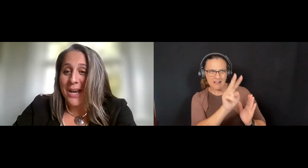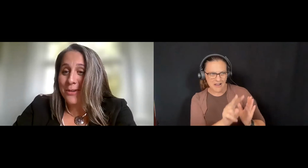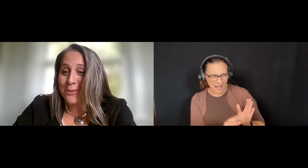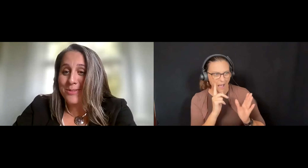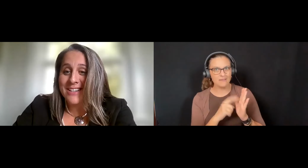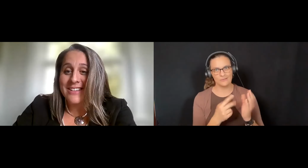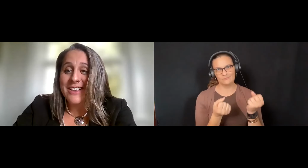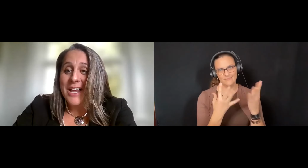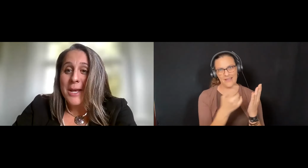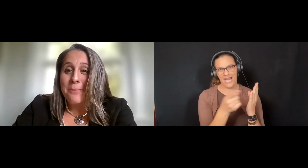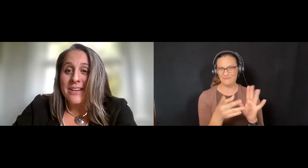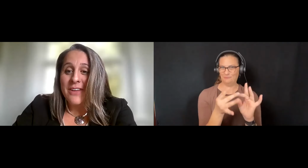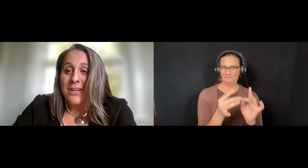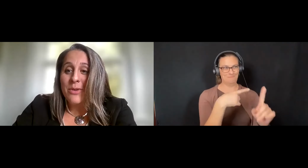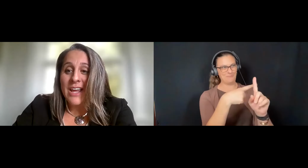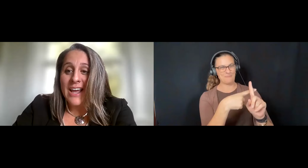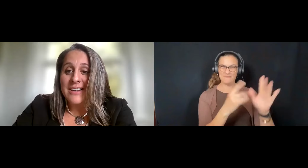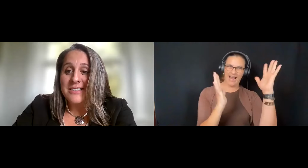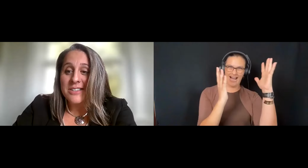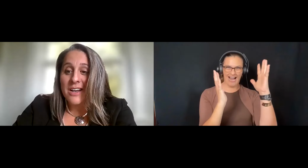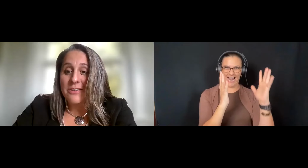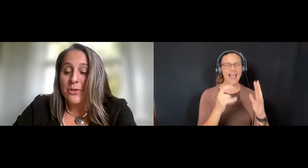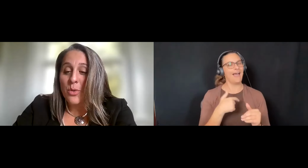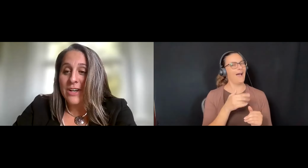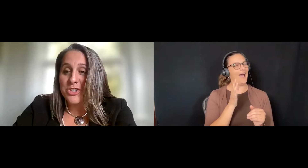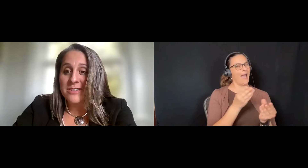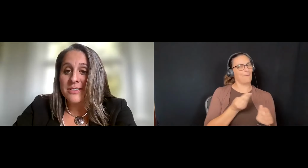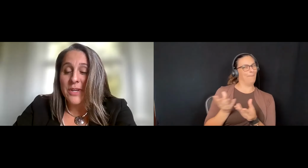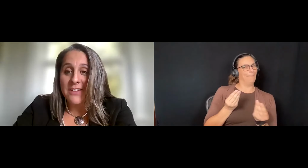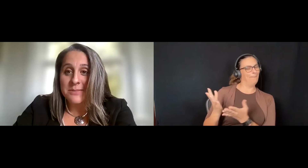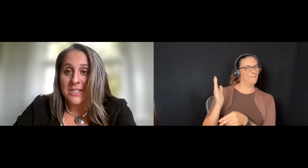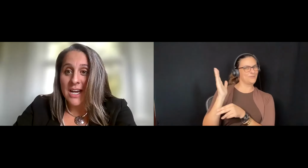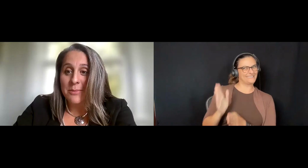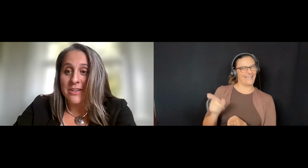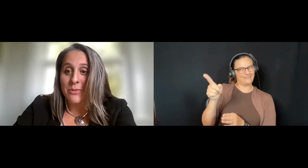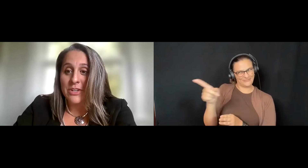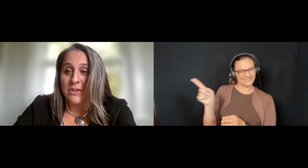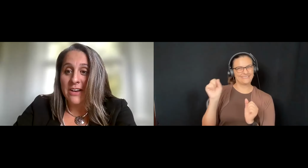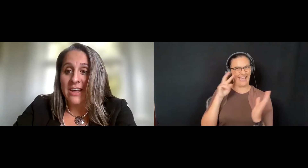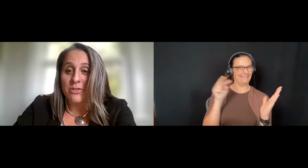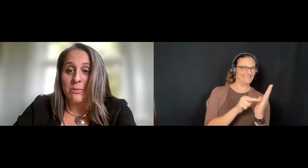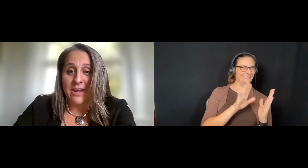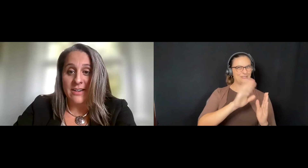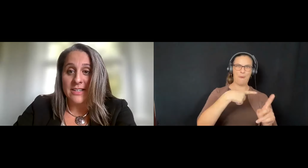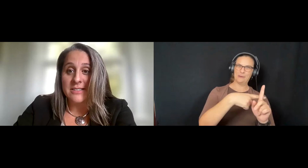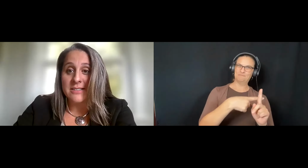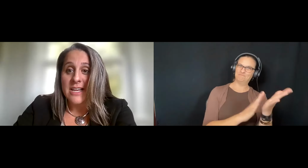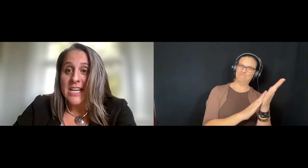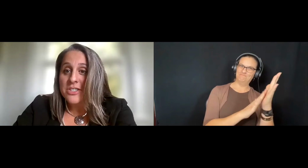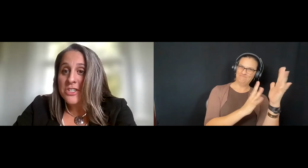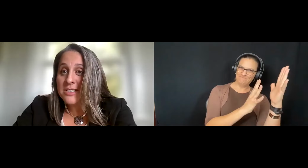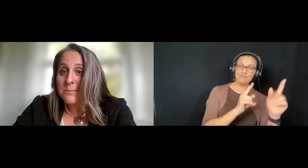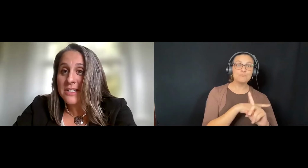were reading the chat while you were presenting. But if anyone has a few questions, we have some time here. We could direct that to the